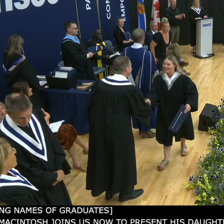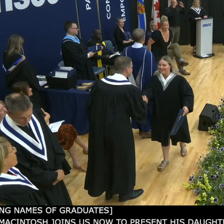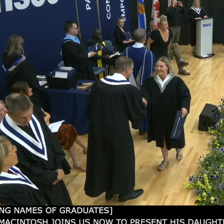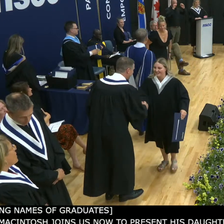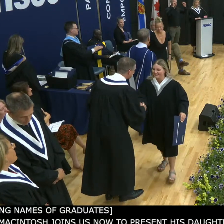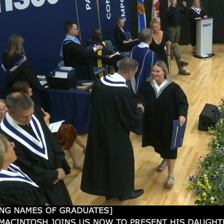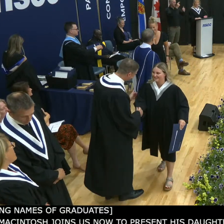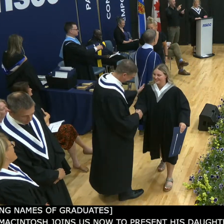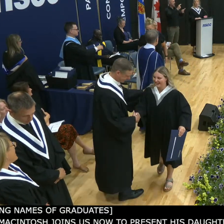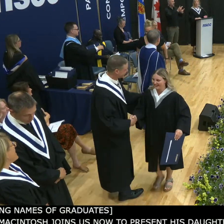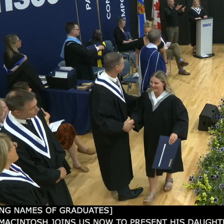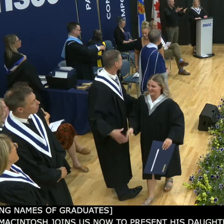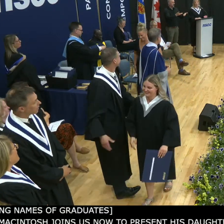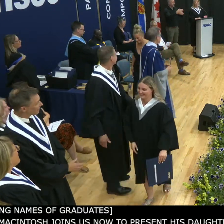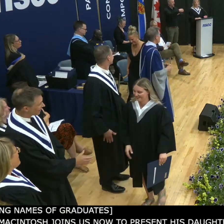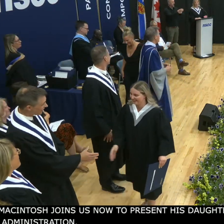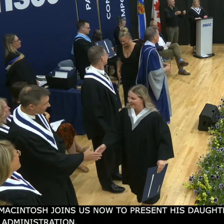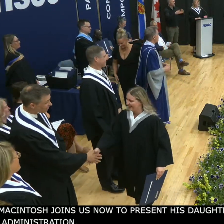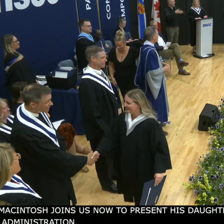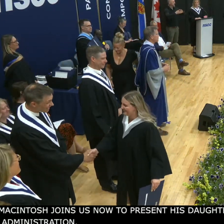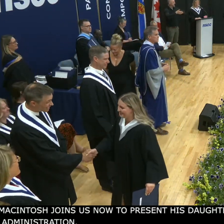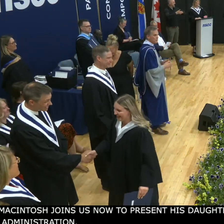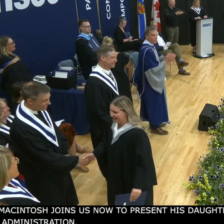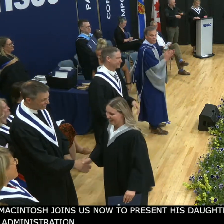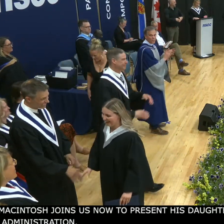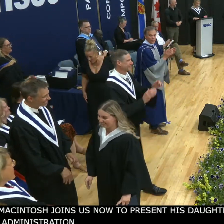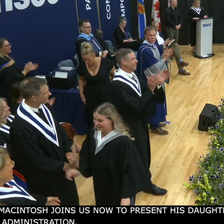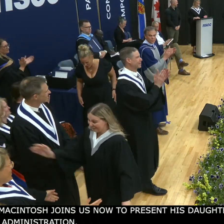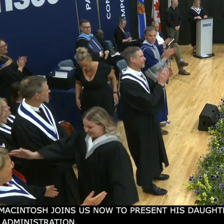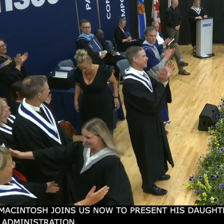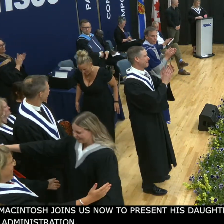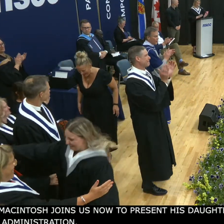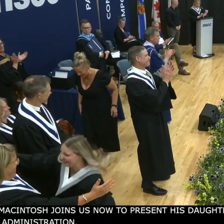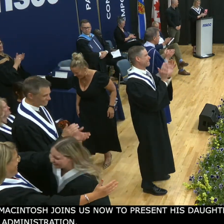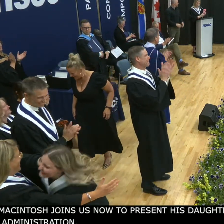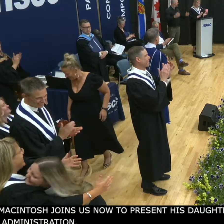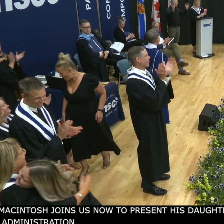Mr. President, the graduates in office administration.